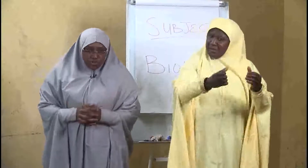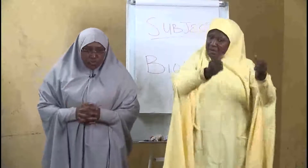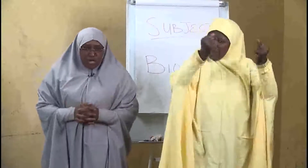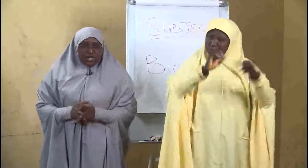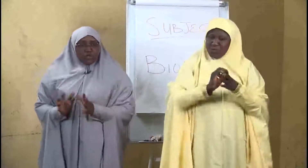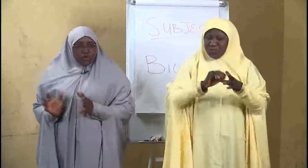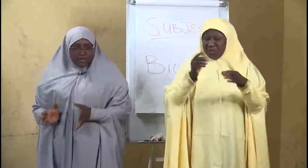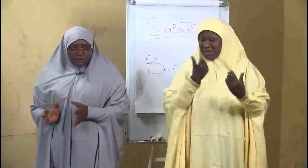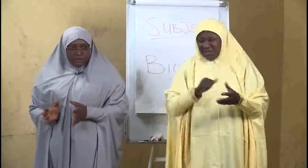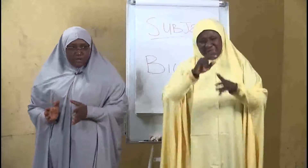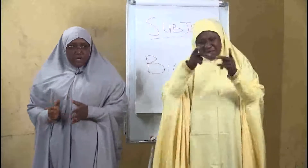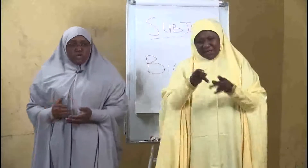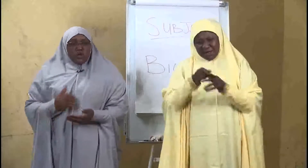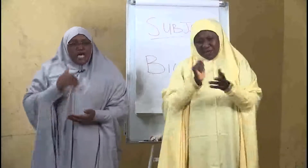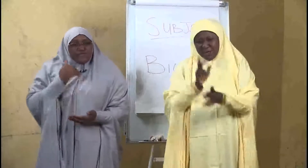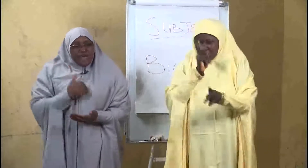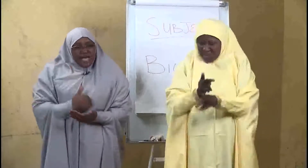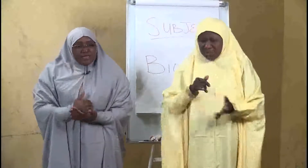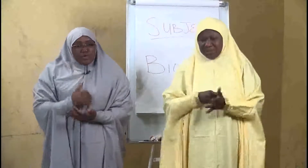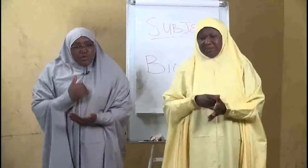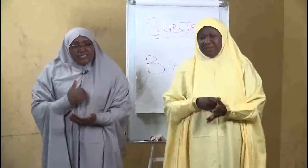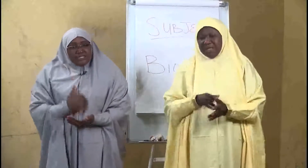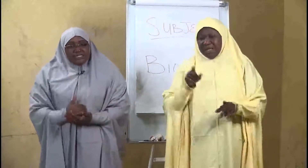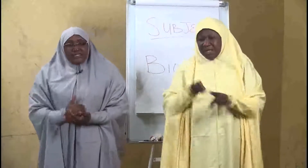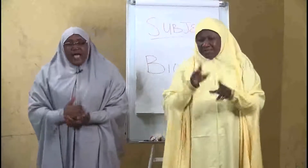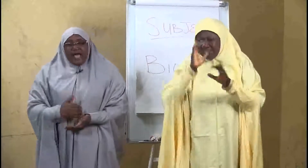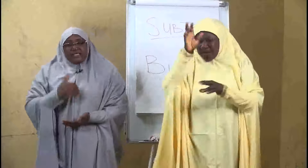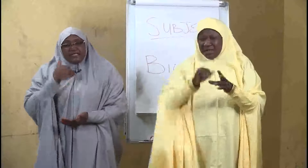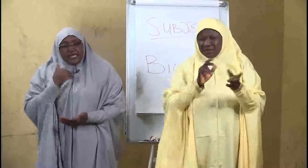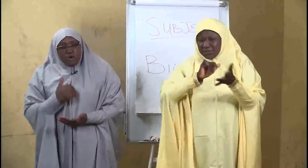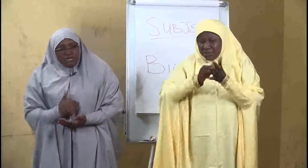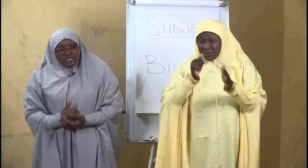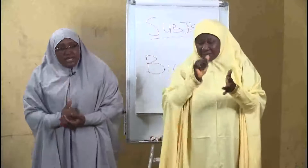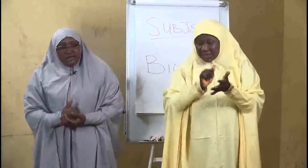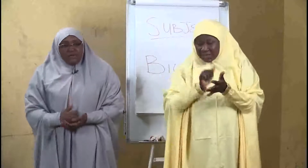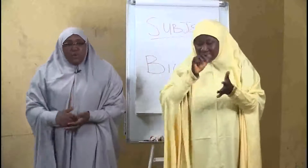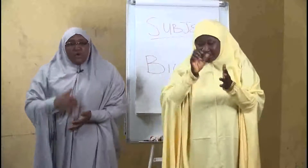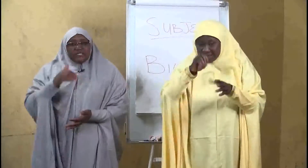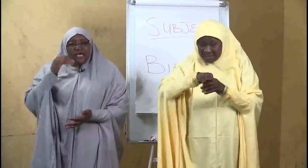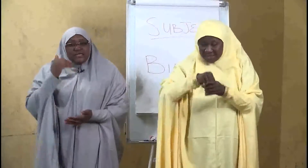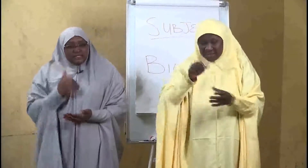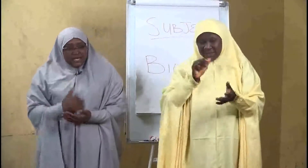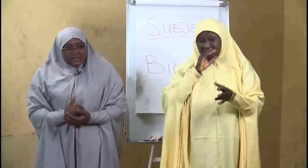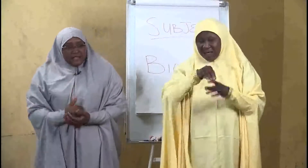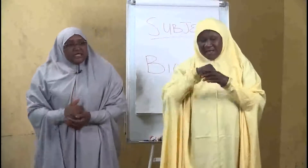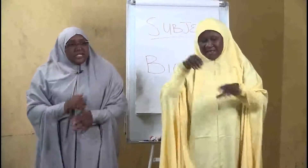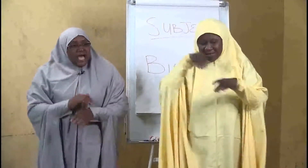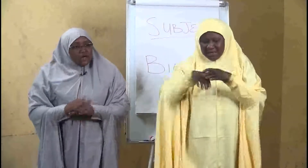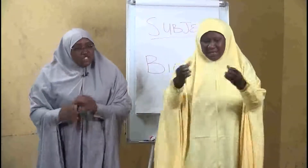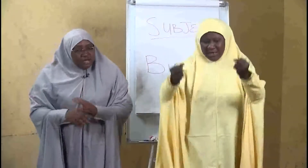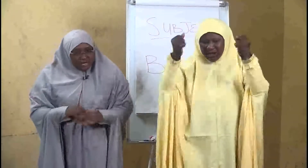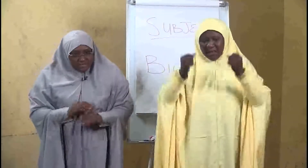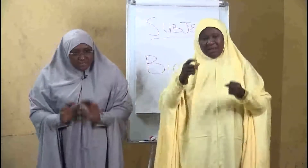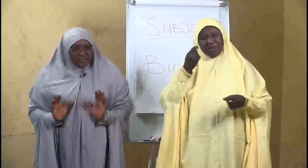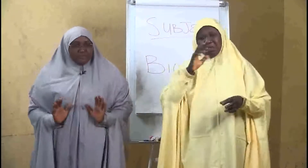wish to and store them. So as far as those seeds are inside the container or inside the sacks, they are